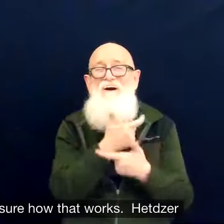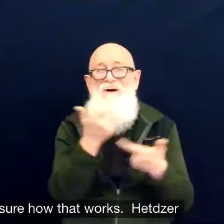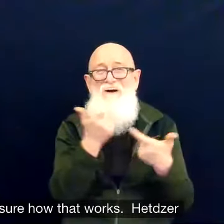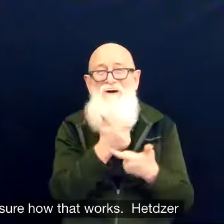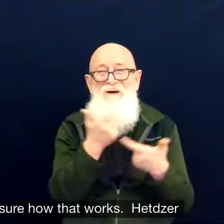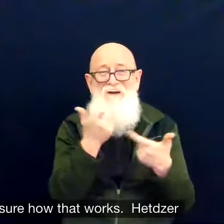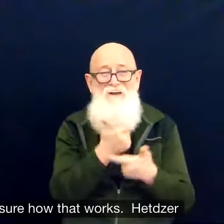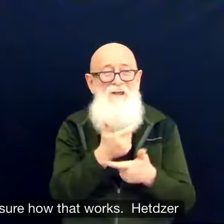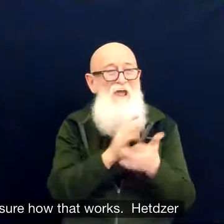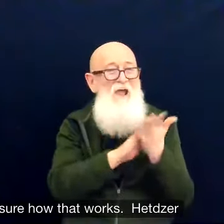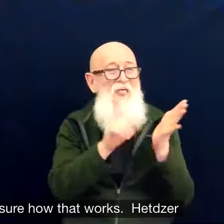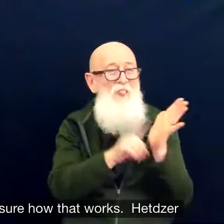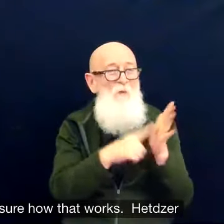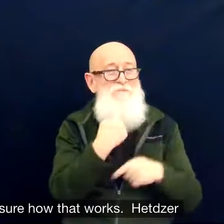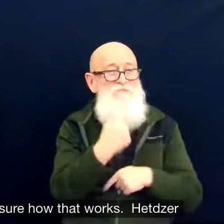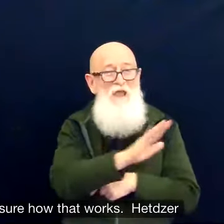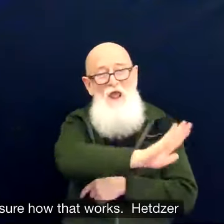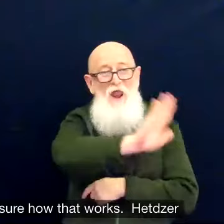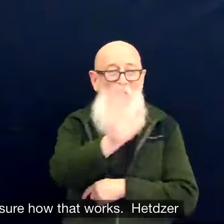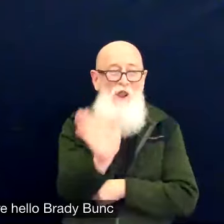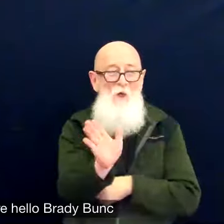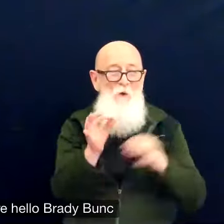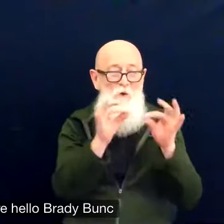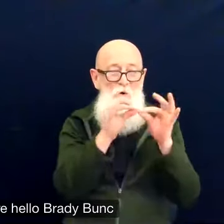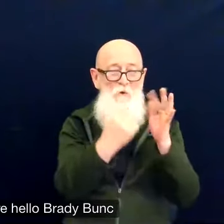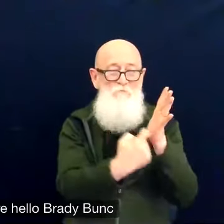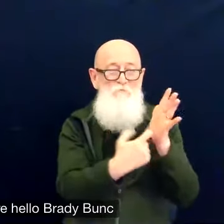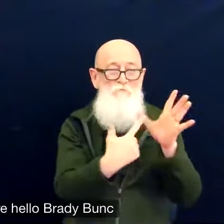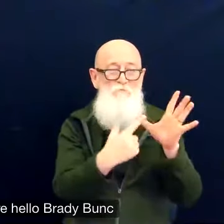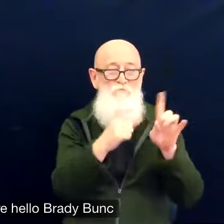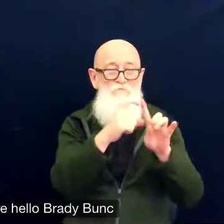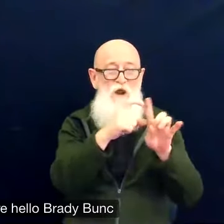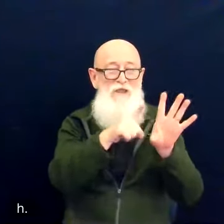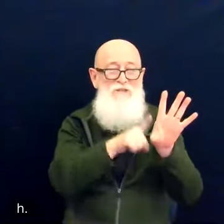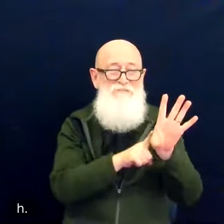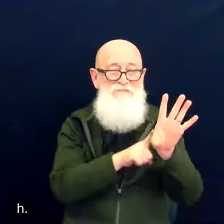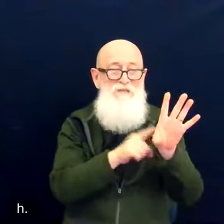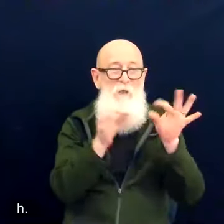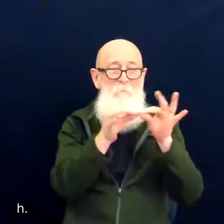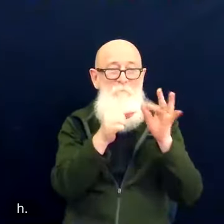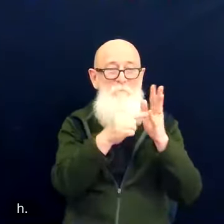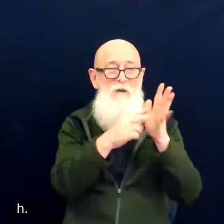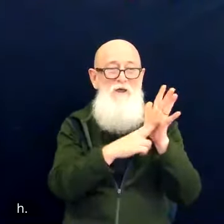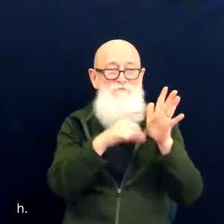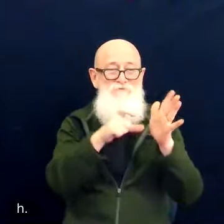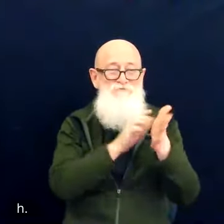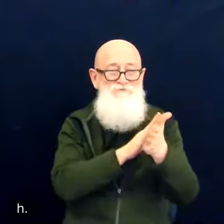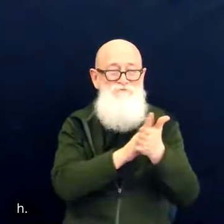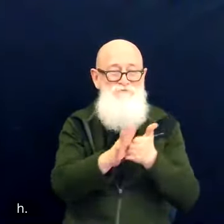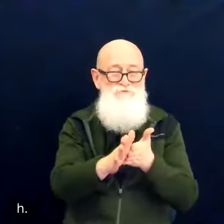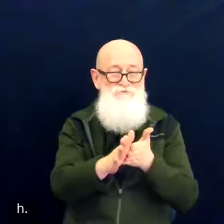screen is. It does look like the Brady Bunch with all the heads on the screen. Ha, ha, ha,